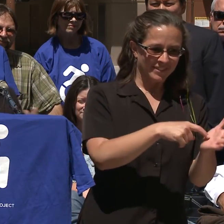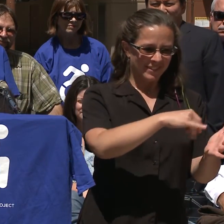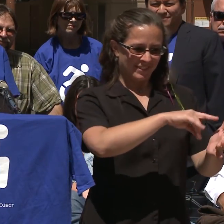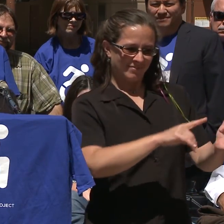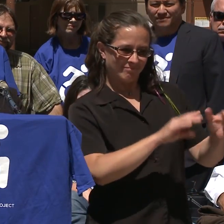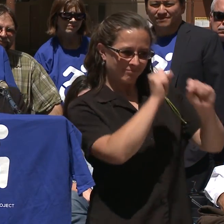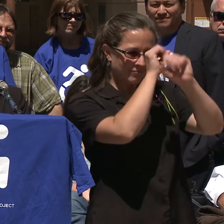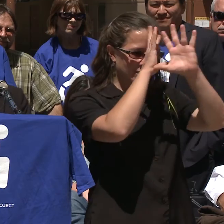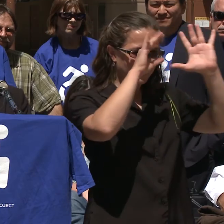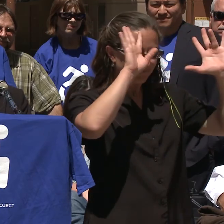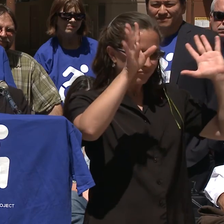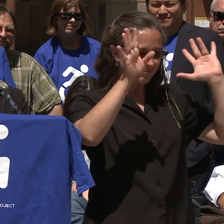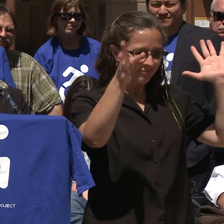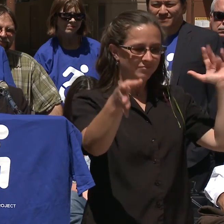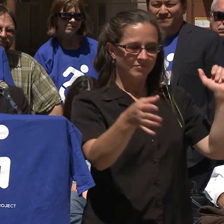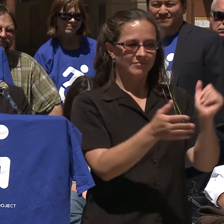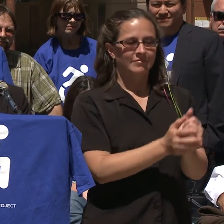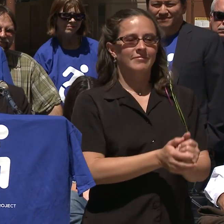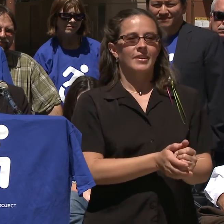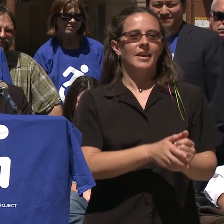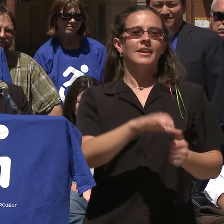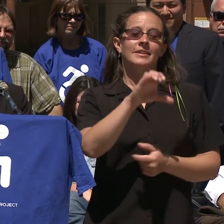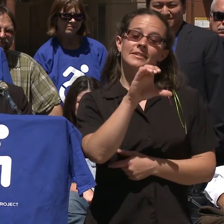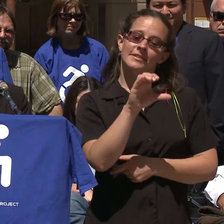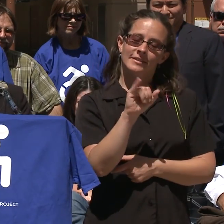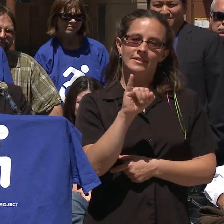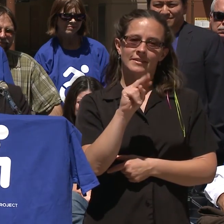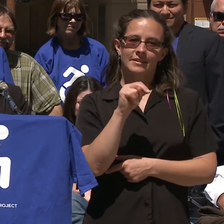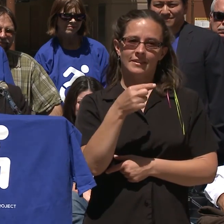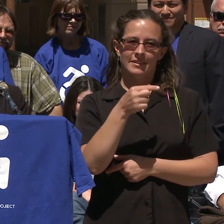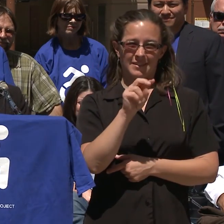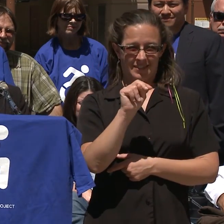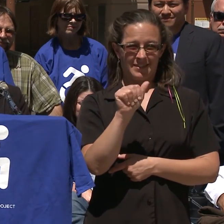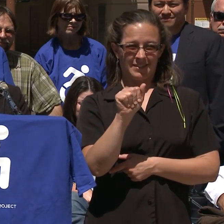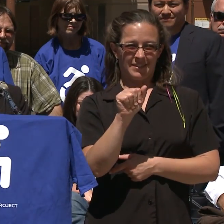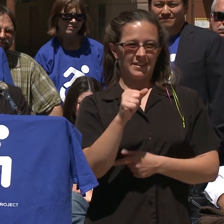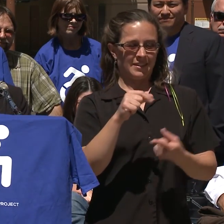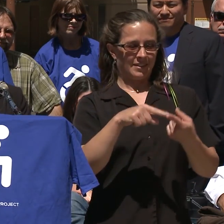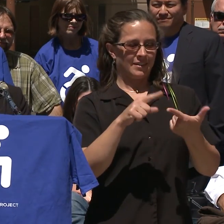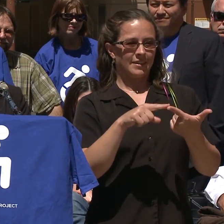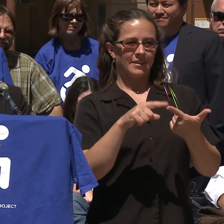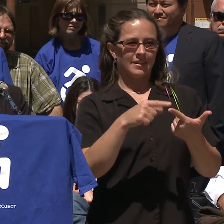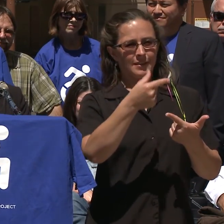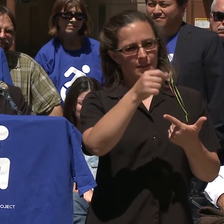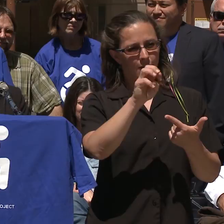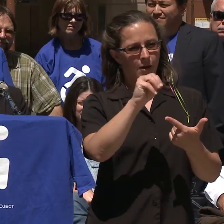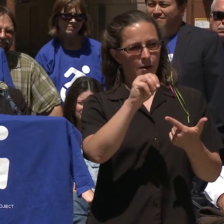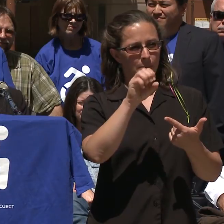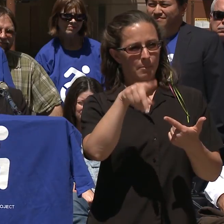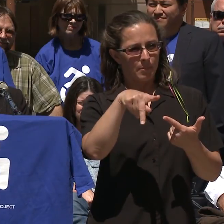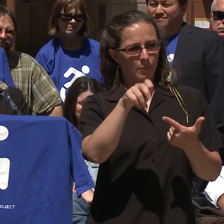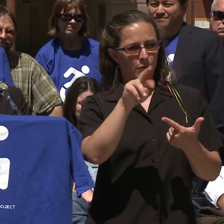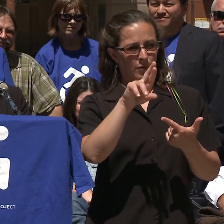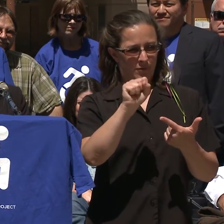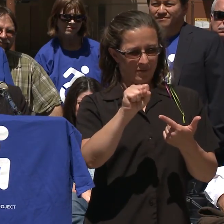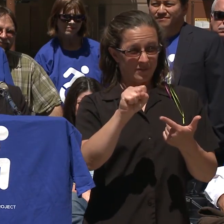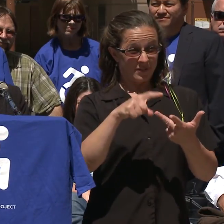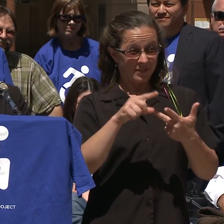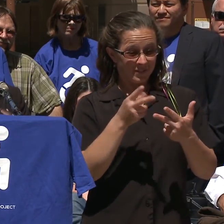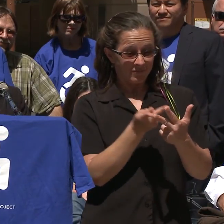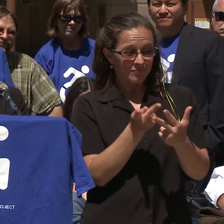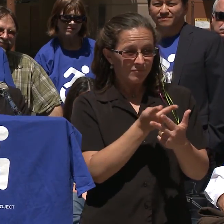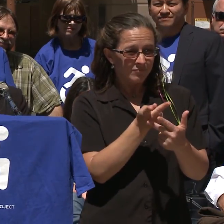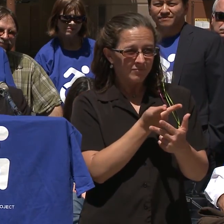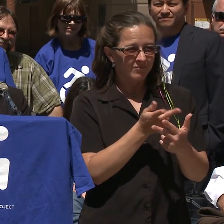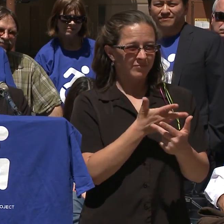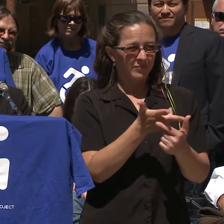community, like Cigna, like Gompers, this is a way to reimagine how the disabled community is seen, not just by the city of Phoenix,